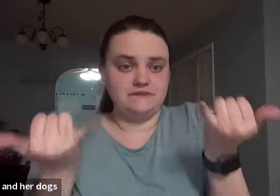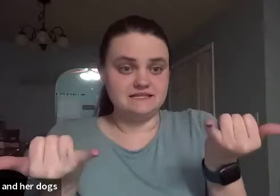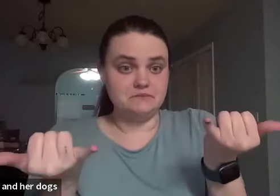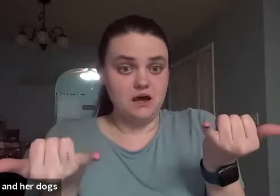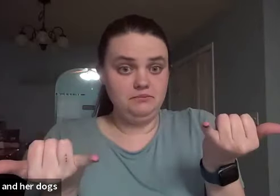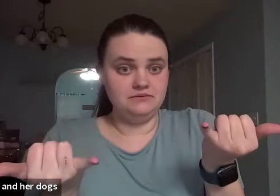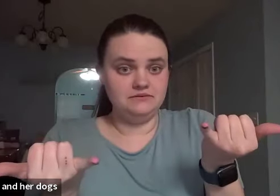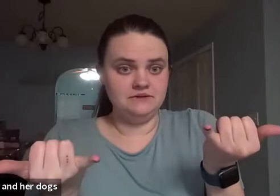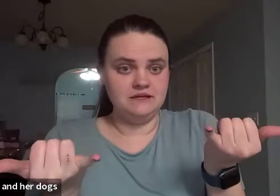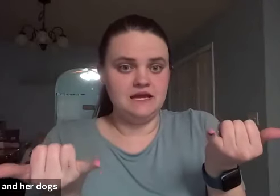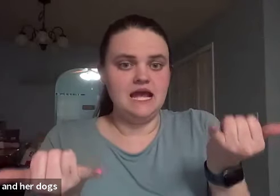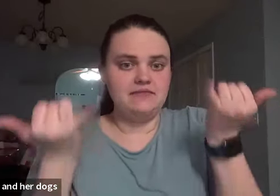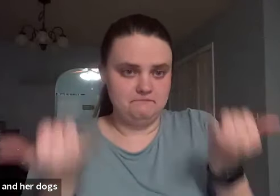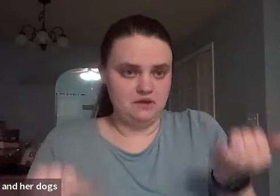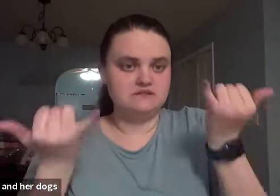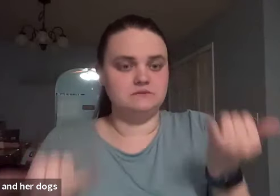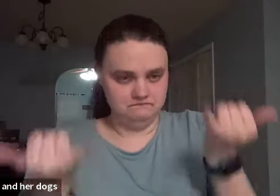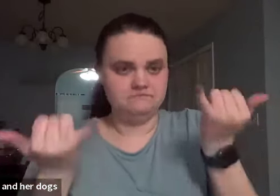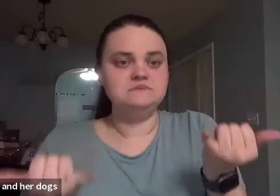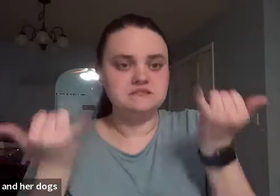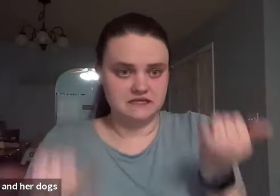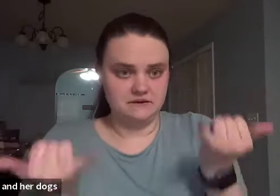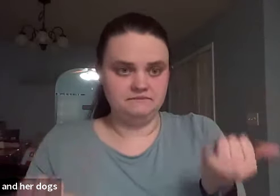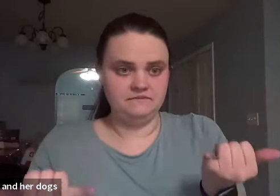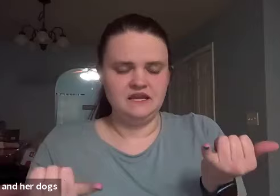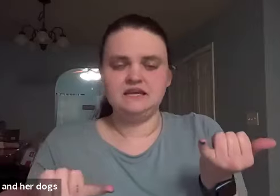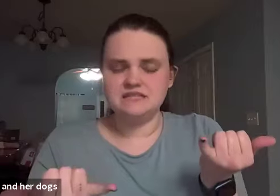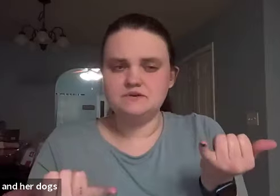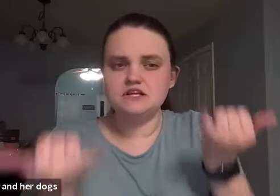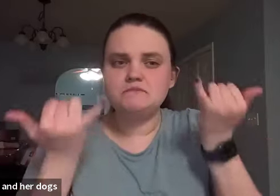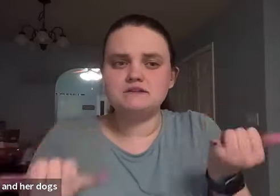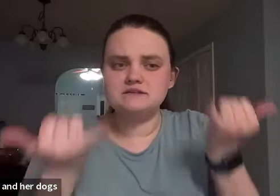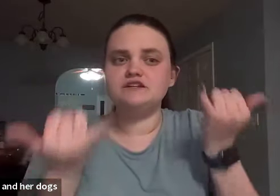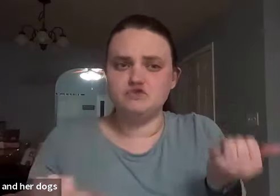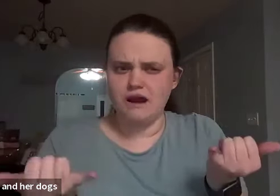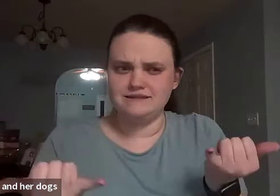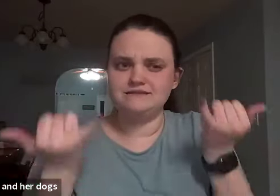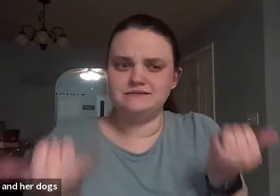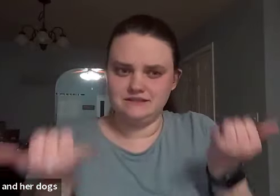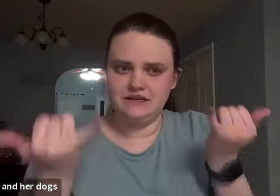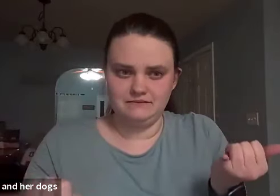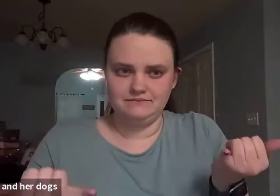face them up and then bounce them today. It's typically you bounce them like twice today.